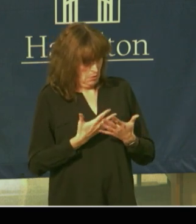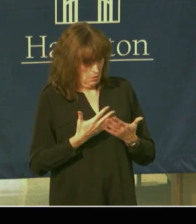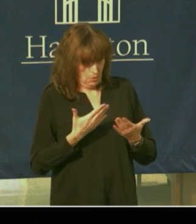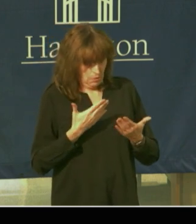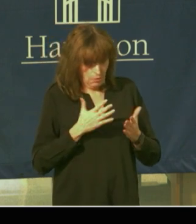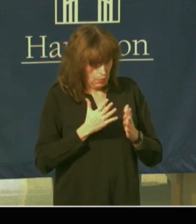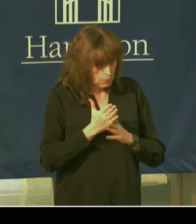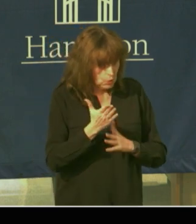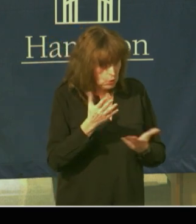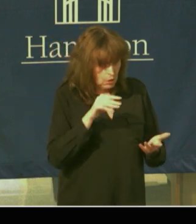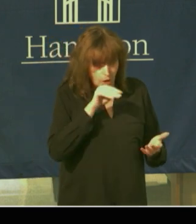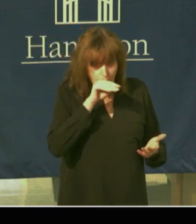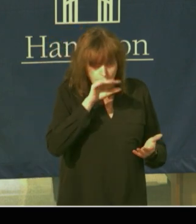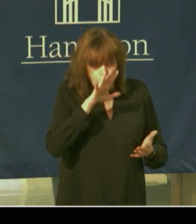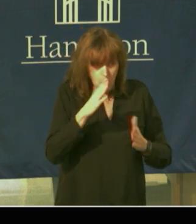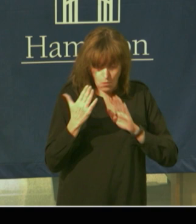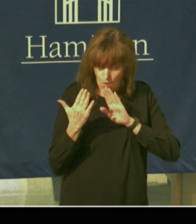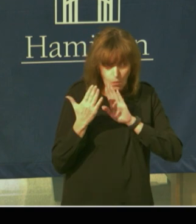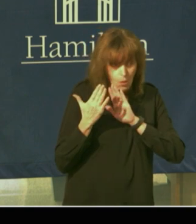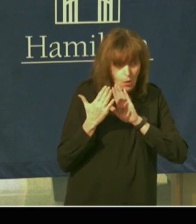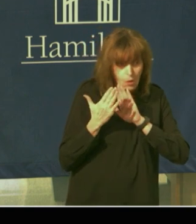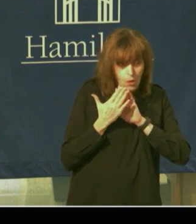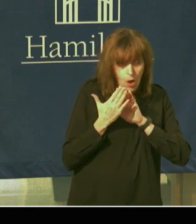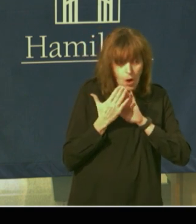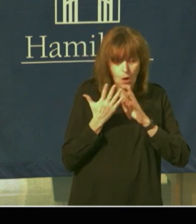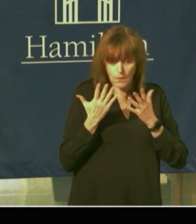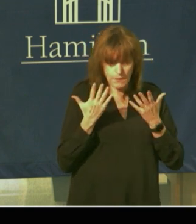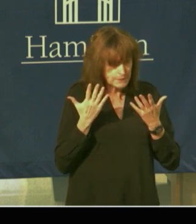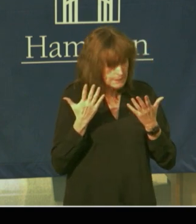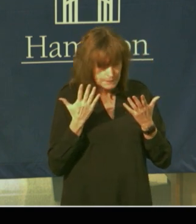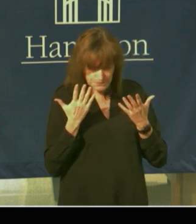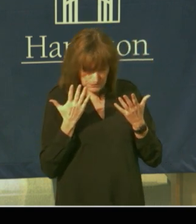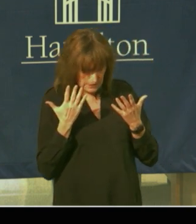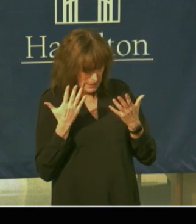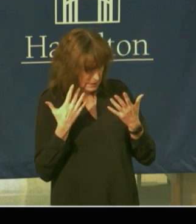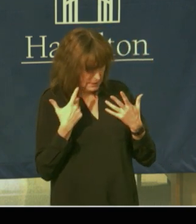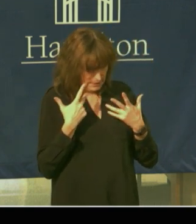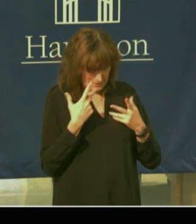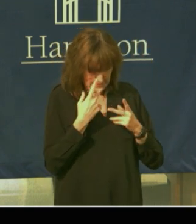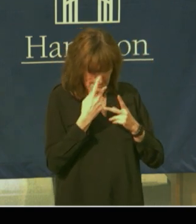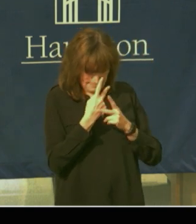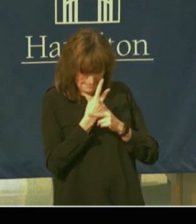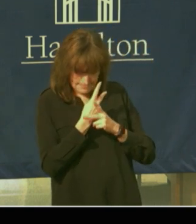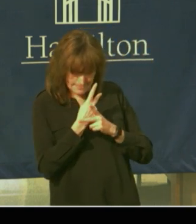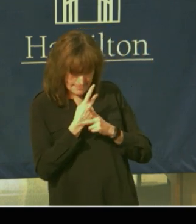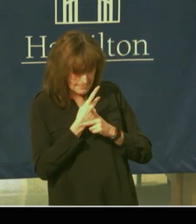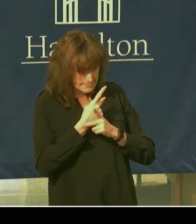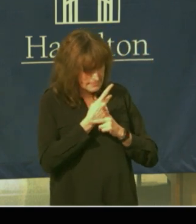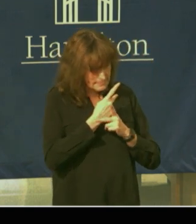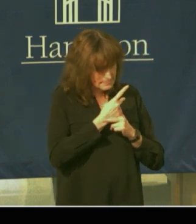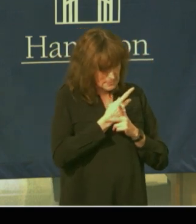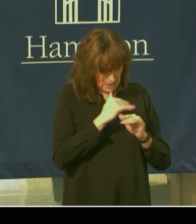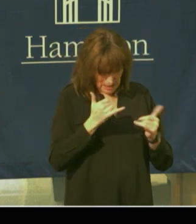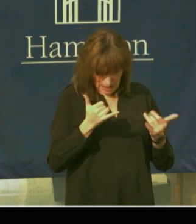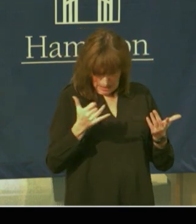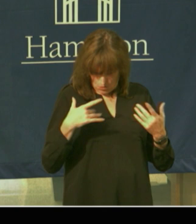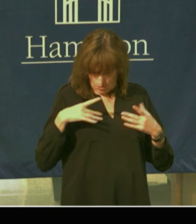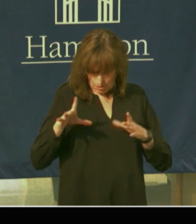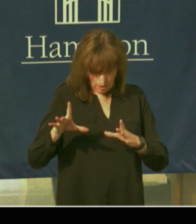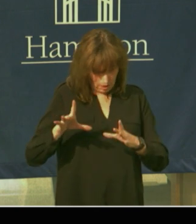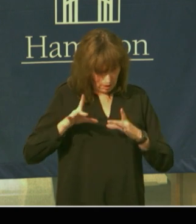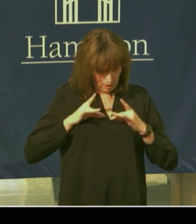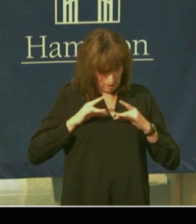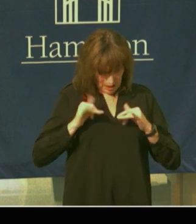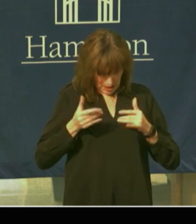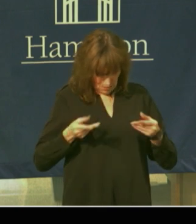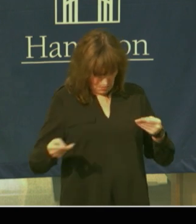of protection that people needed to be in to limit inadvertent transmission of the virus. So in the